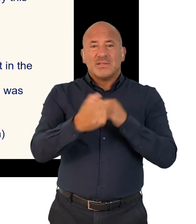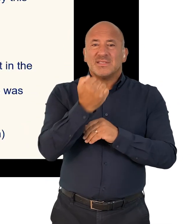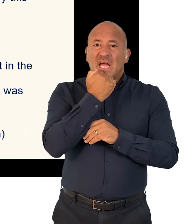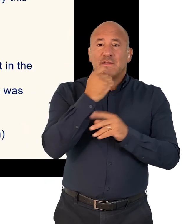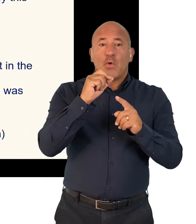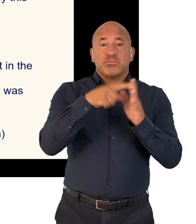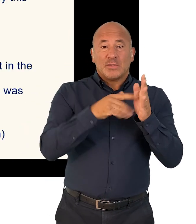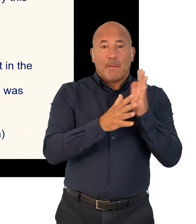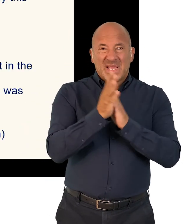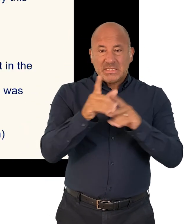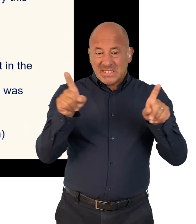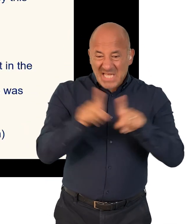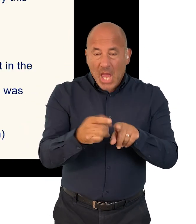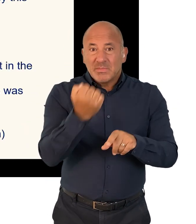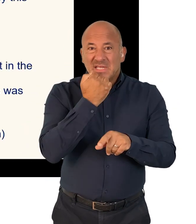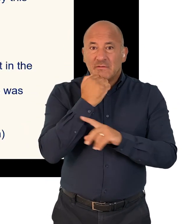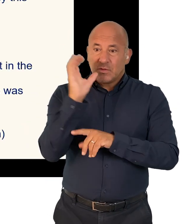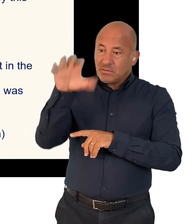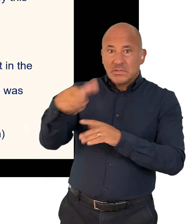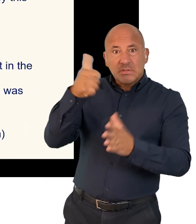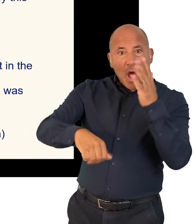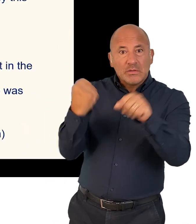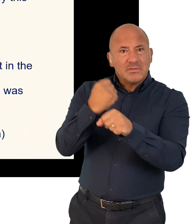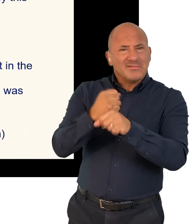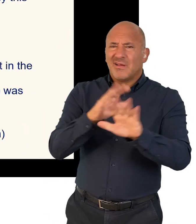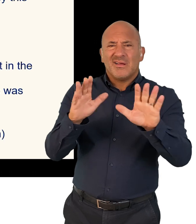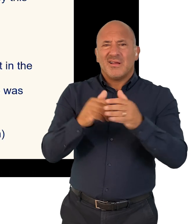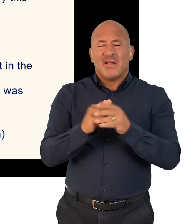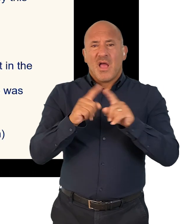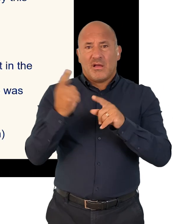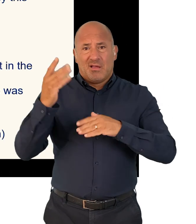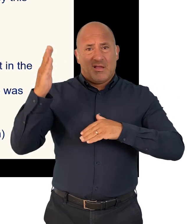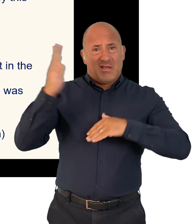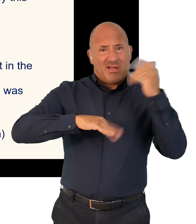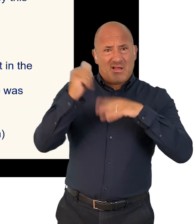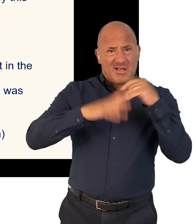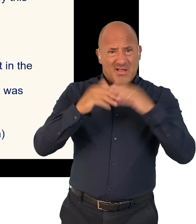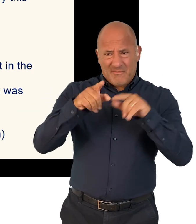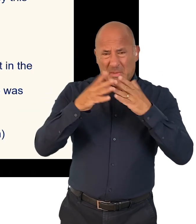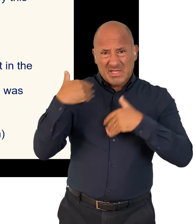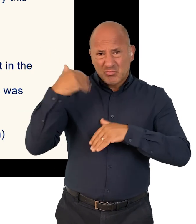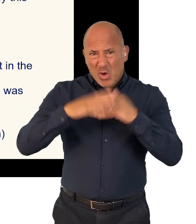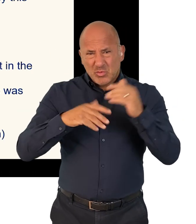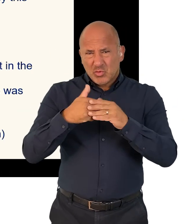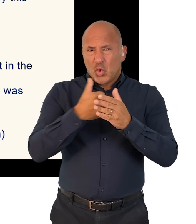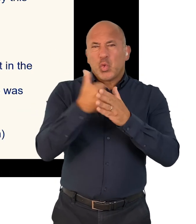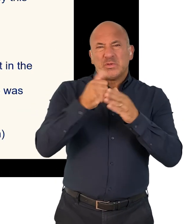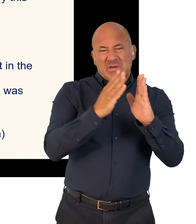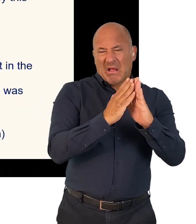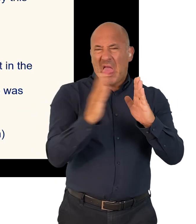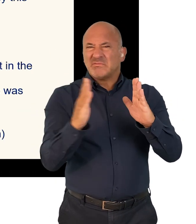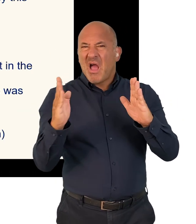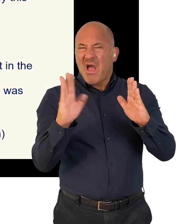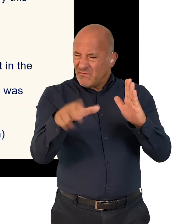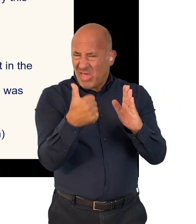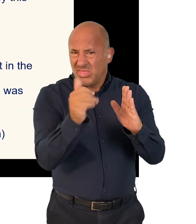start date is not the same as a start on site date, for example, for construction works on a building project, which is likely to